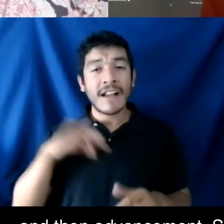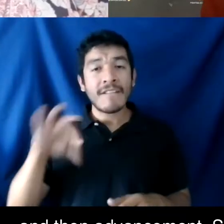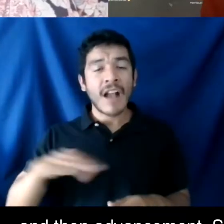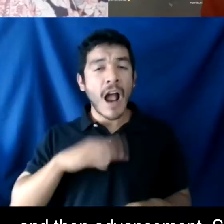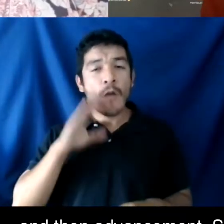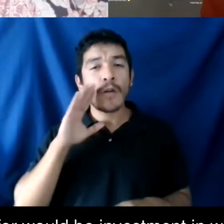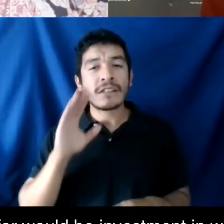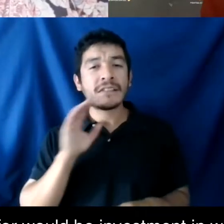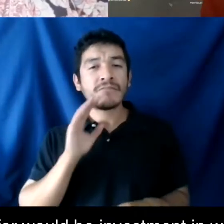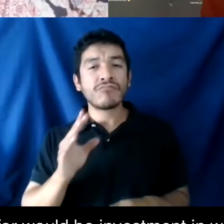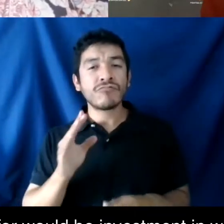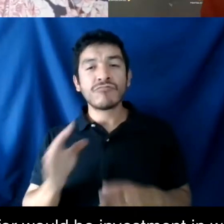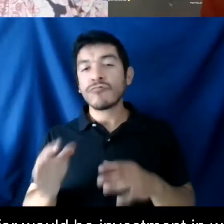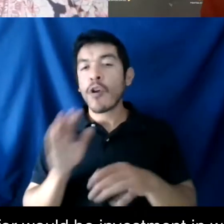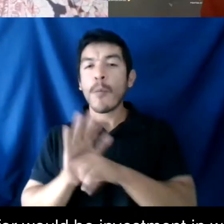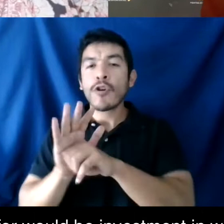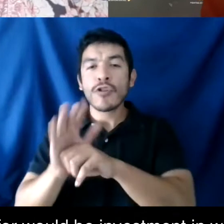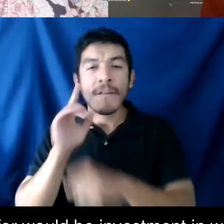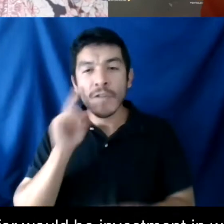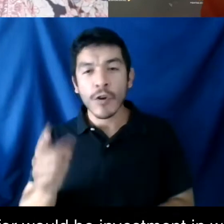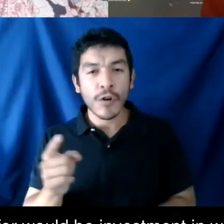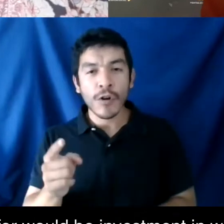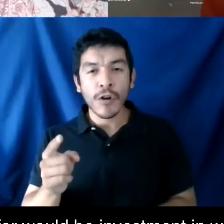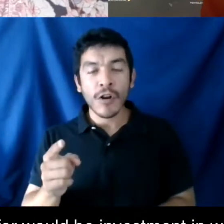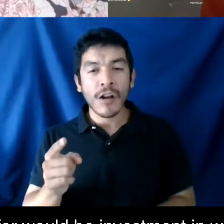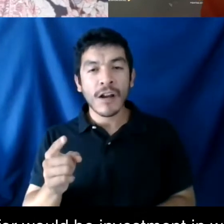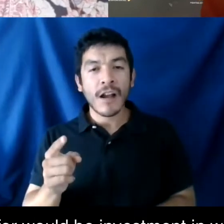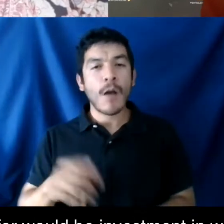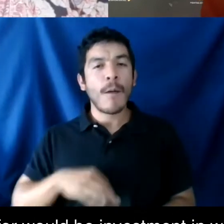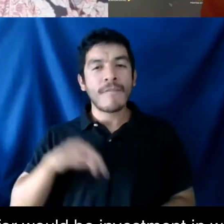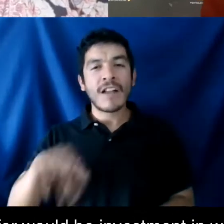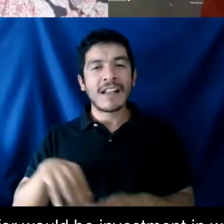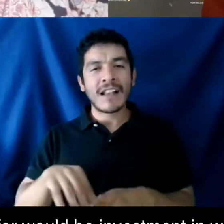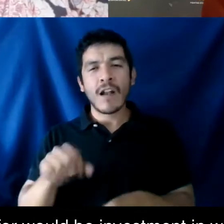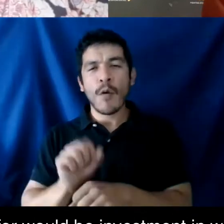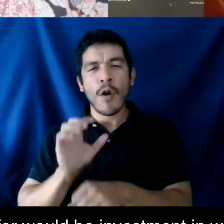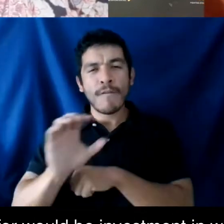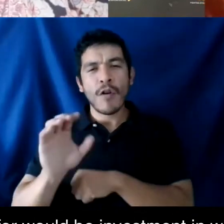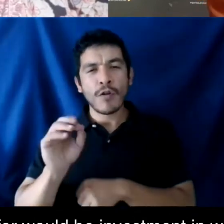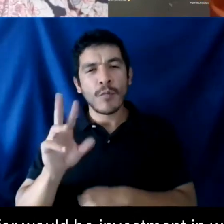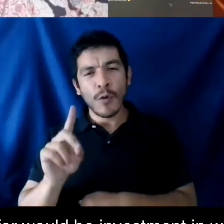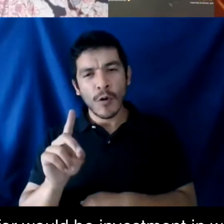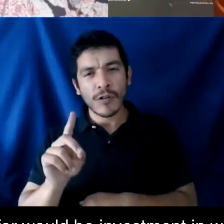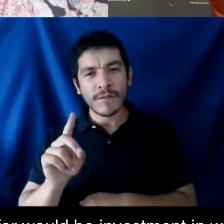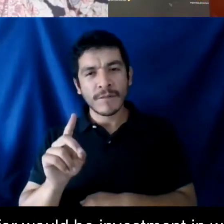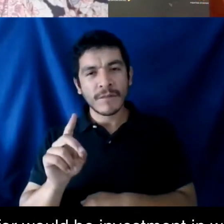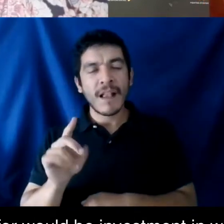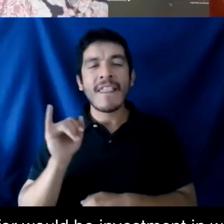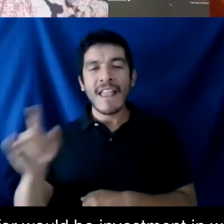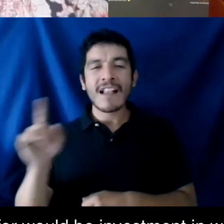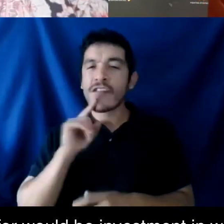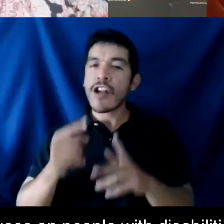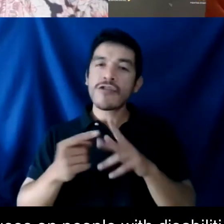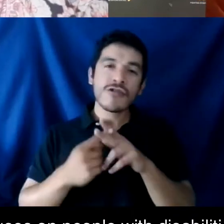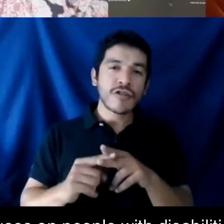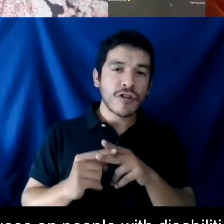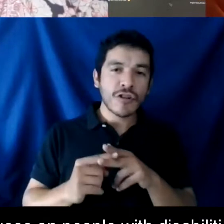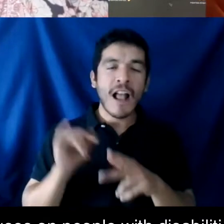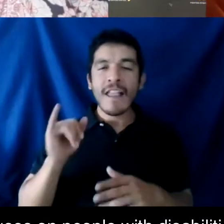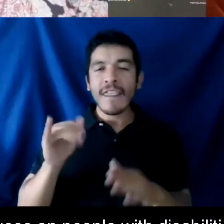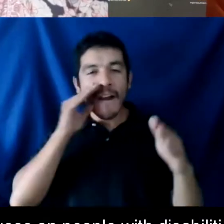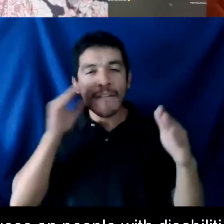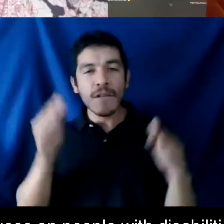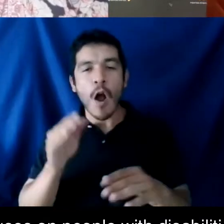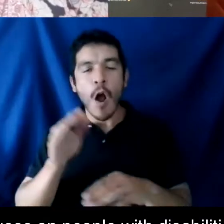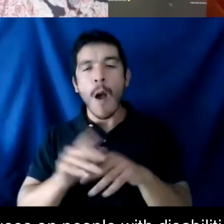be pushing for would be investment in workforce boards, so that there's an actual initiative that focuses